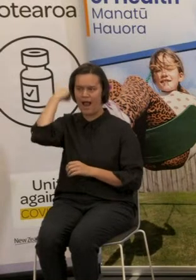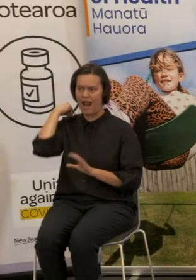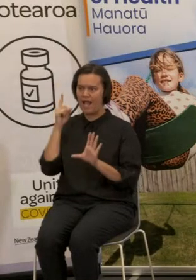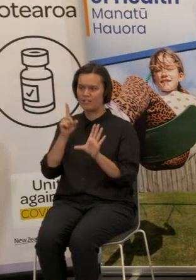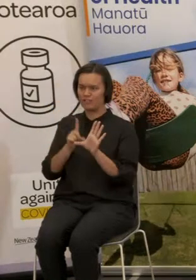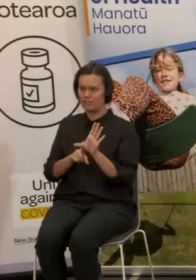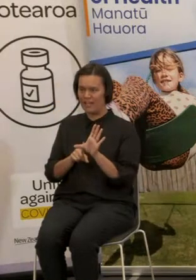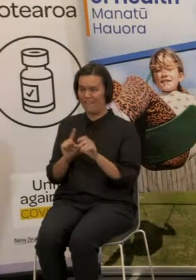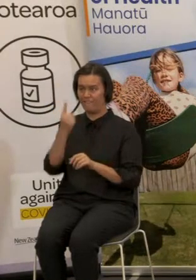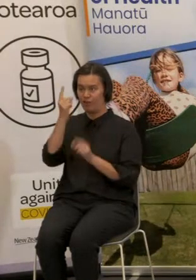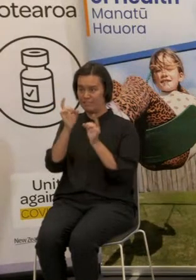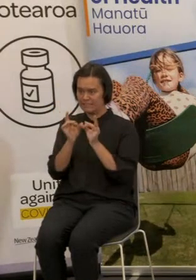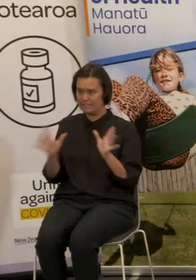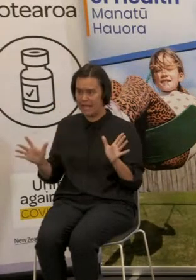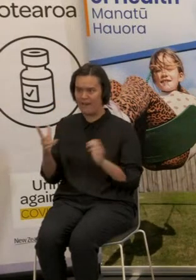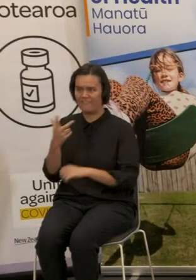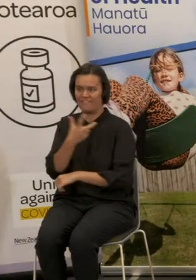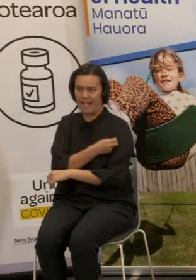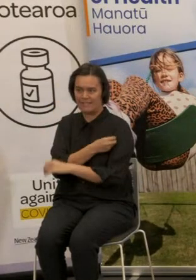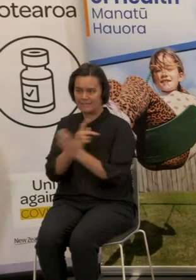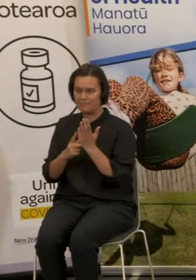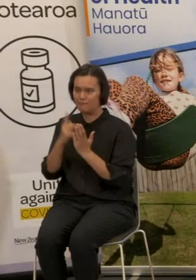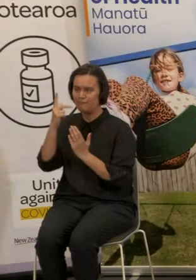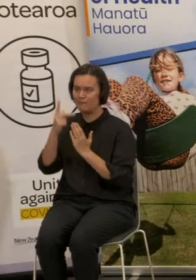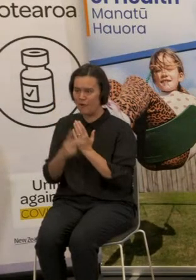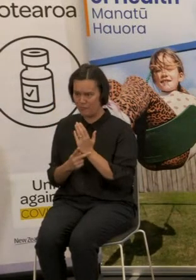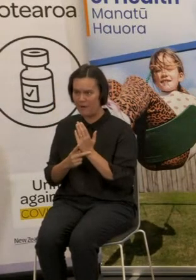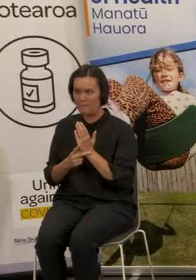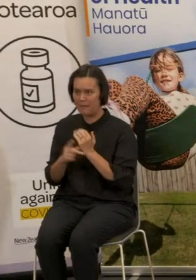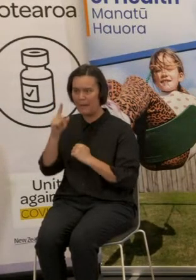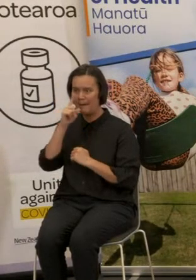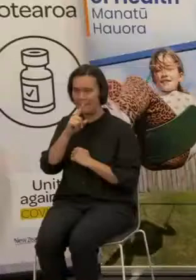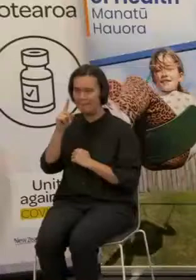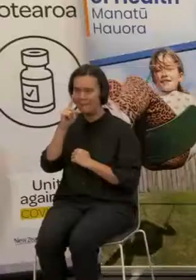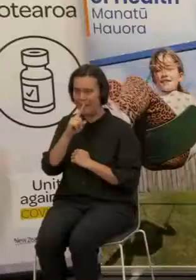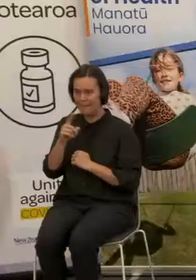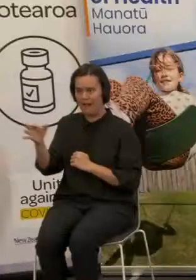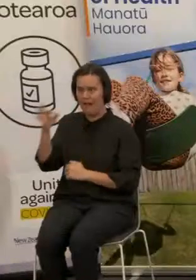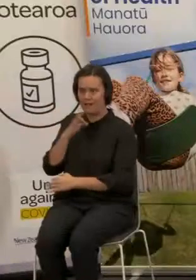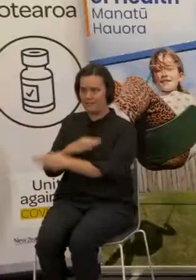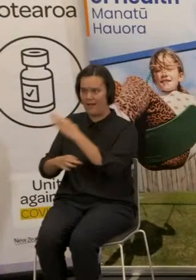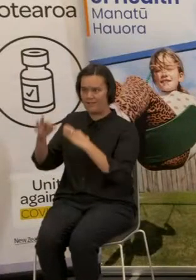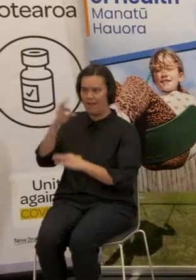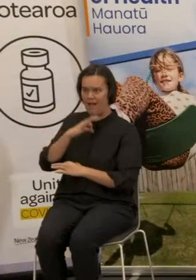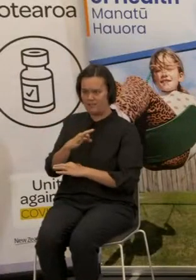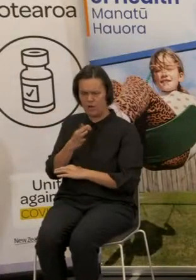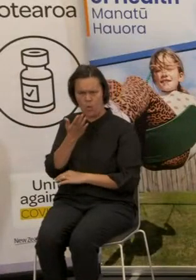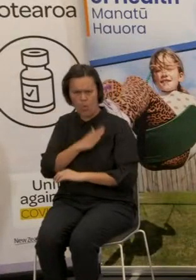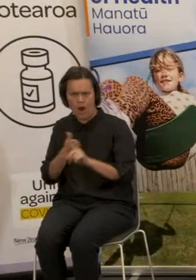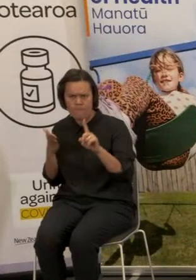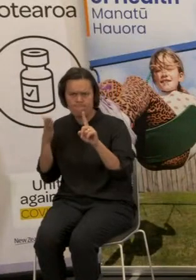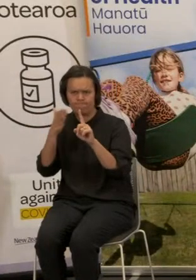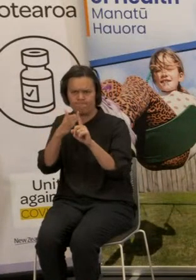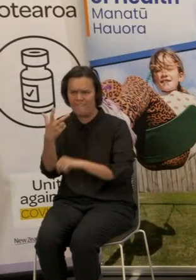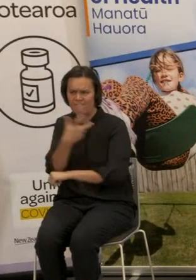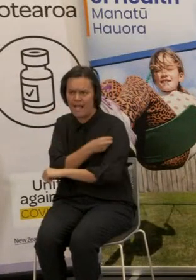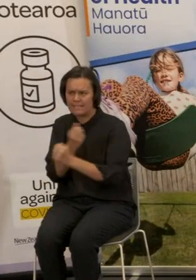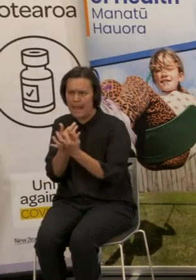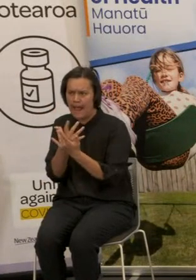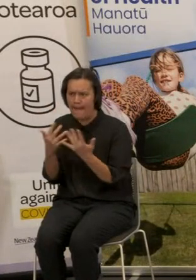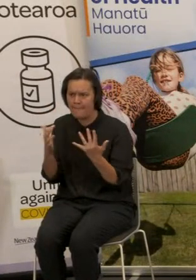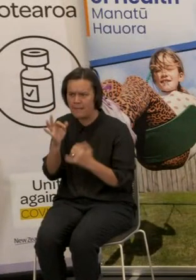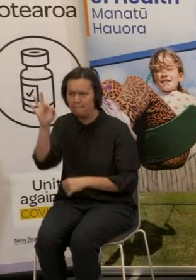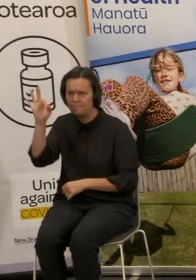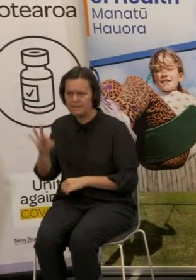off, that people were desperate for me to put a figure on what we hoped we would achieve. And the number being bandied around internationally